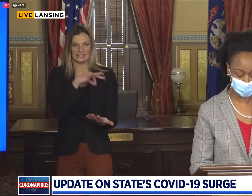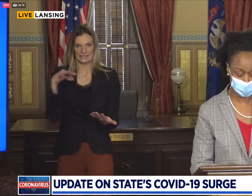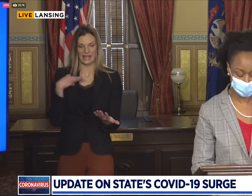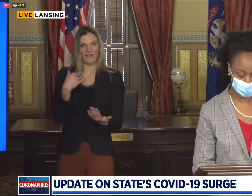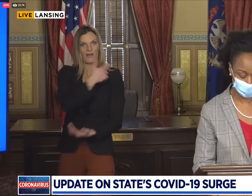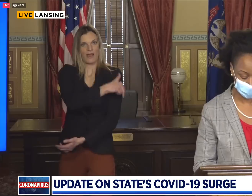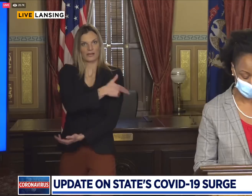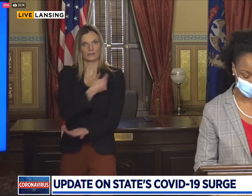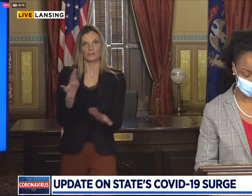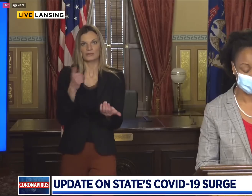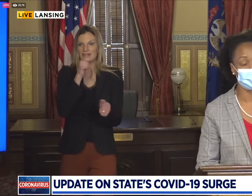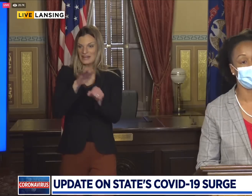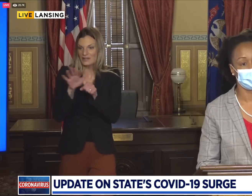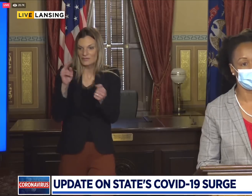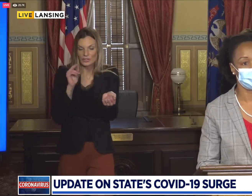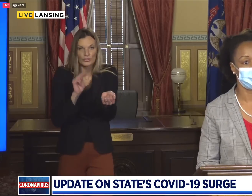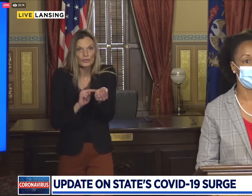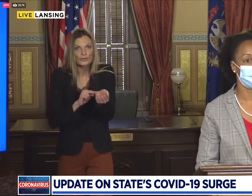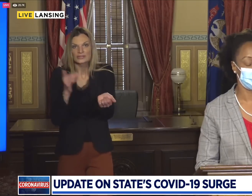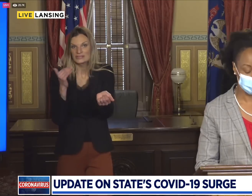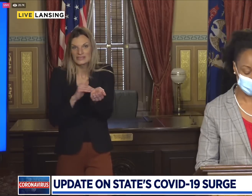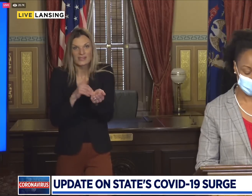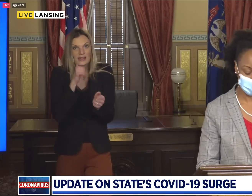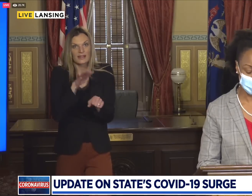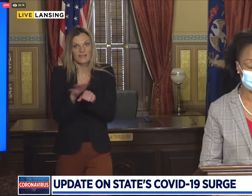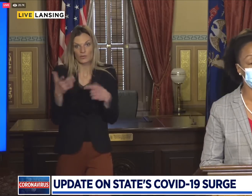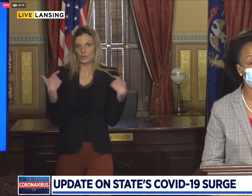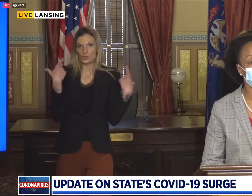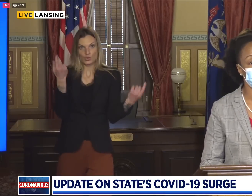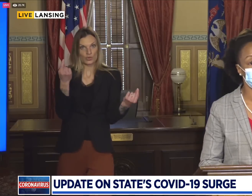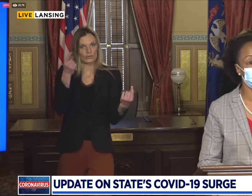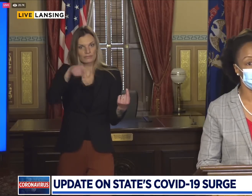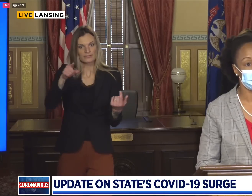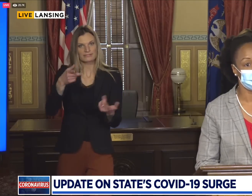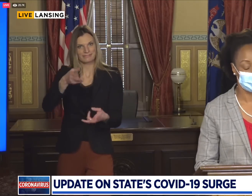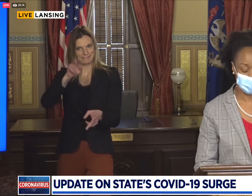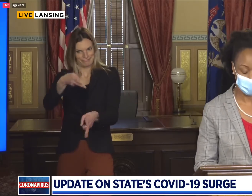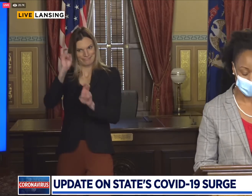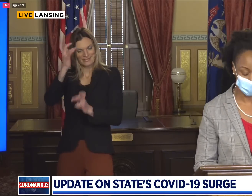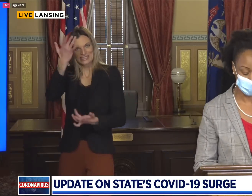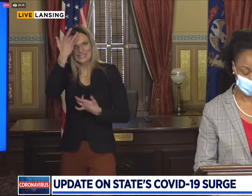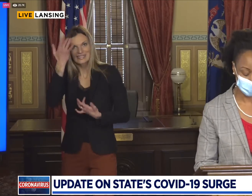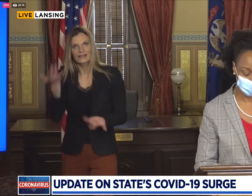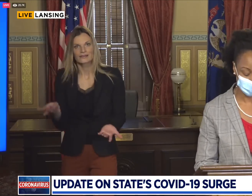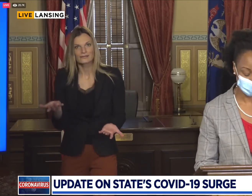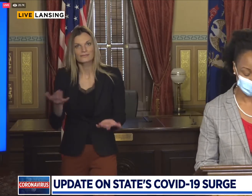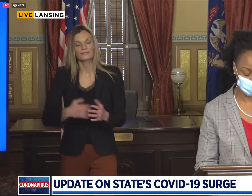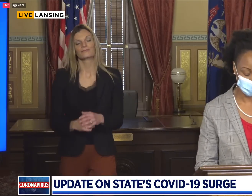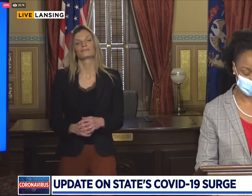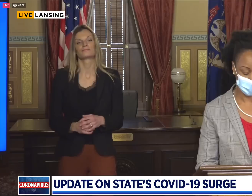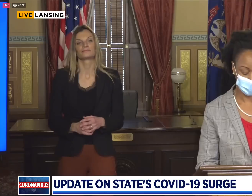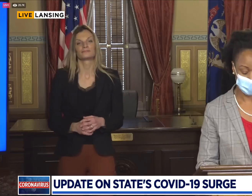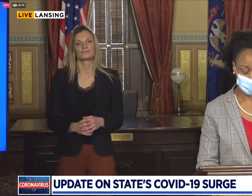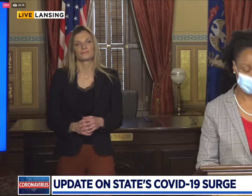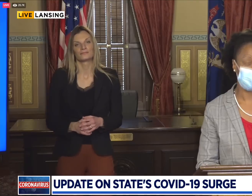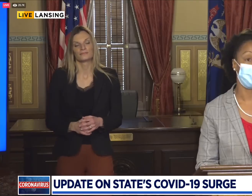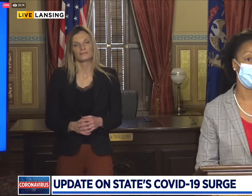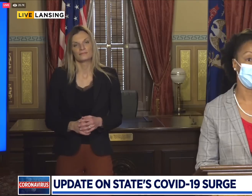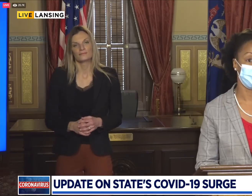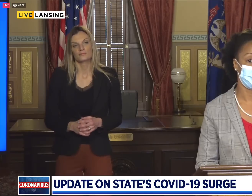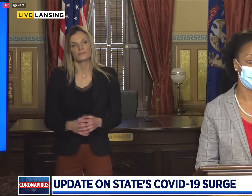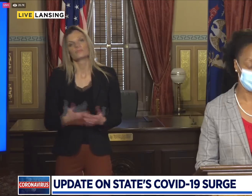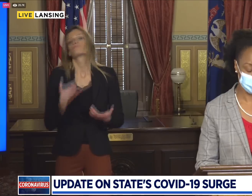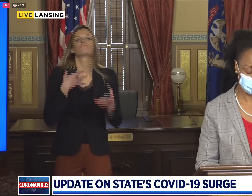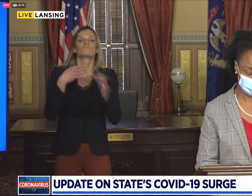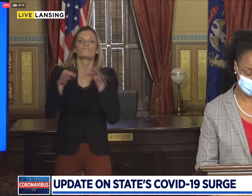of very sick patients if their doctors, their nurses, and their other key staff are out ill. I want to talk a